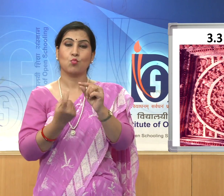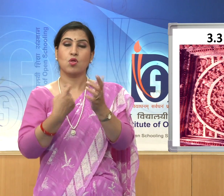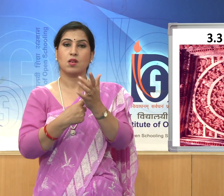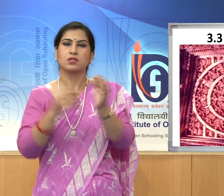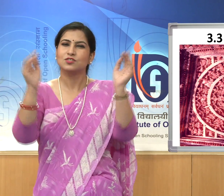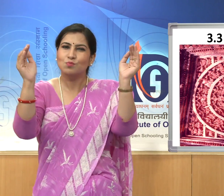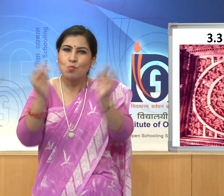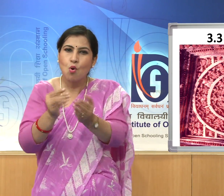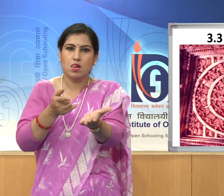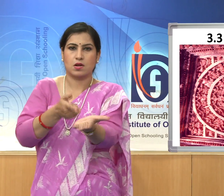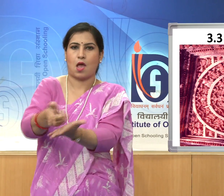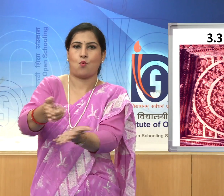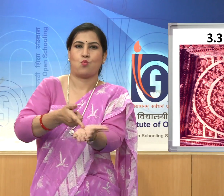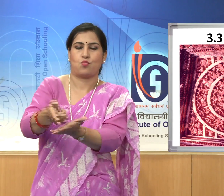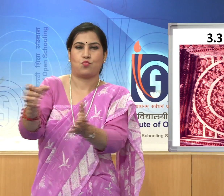small town